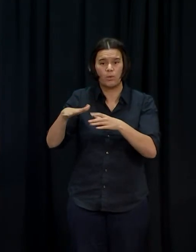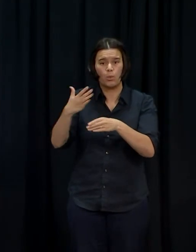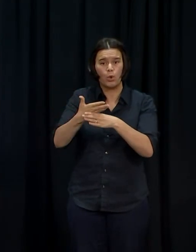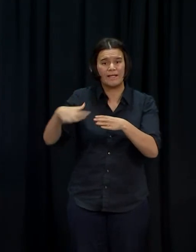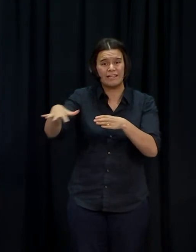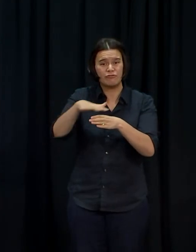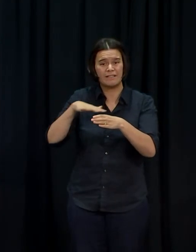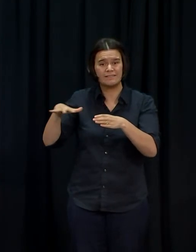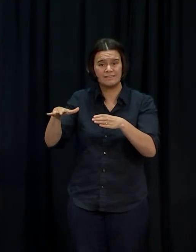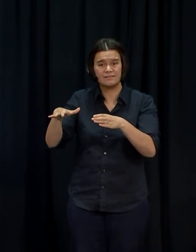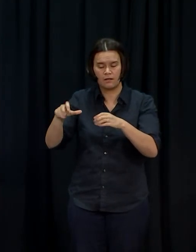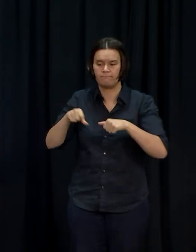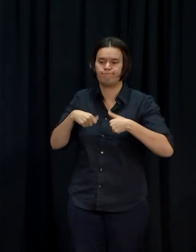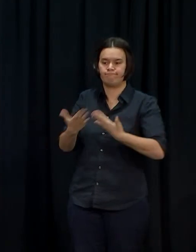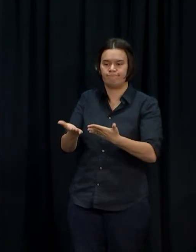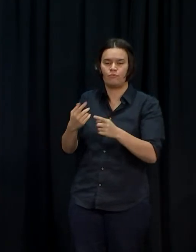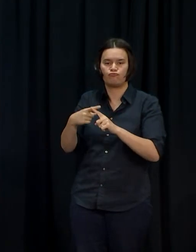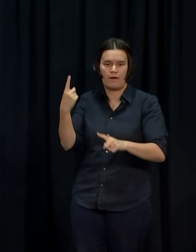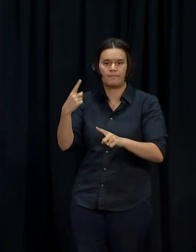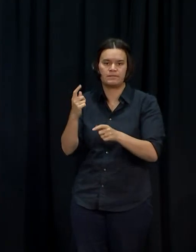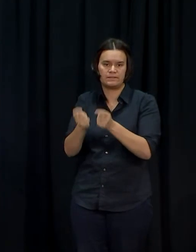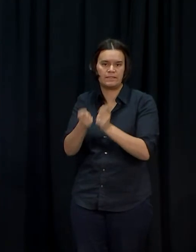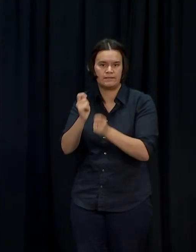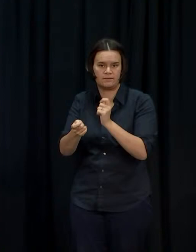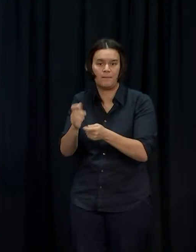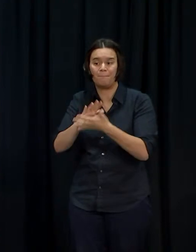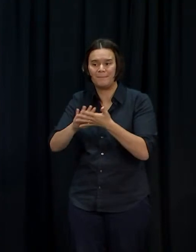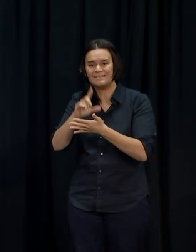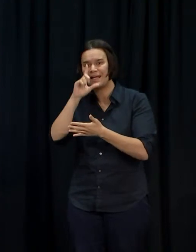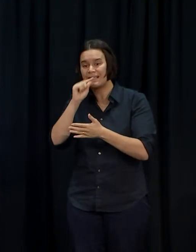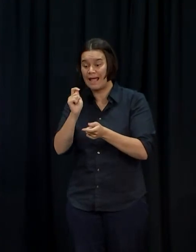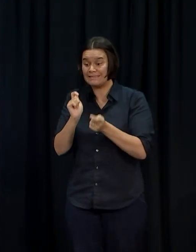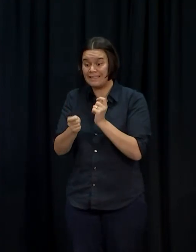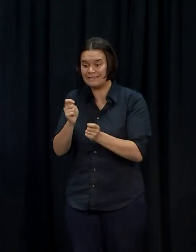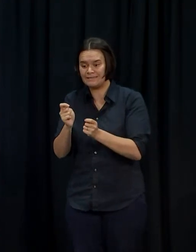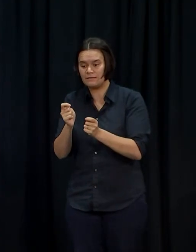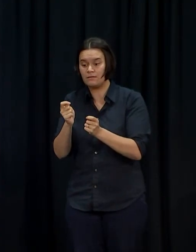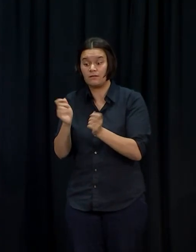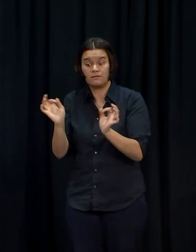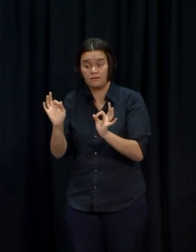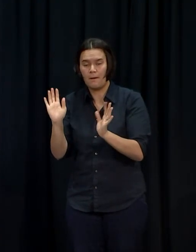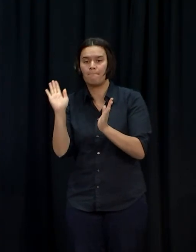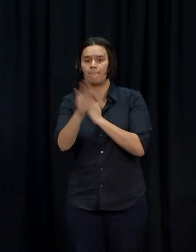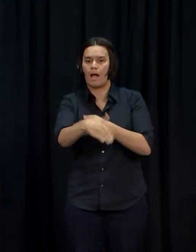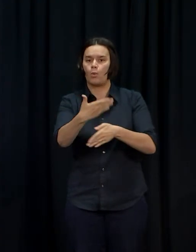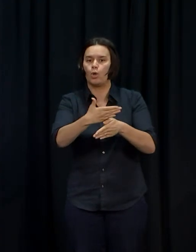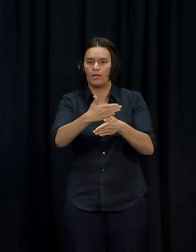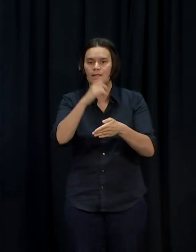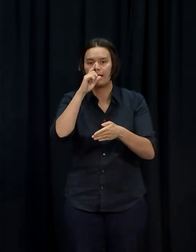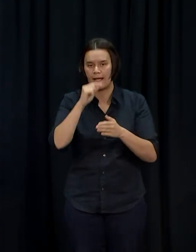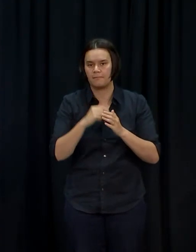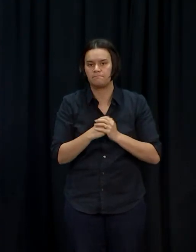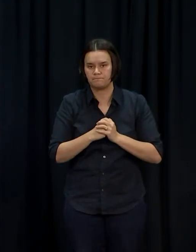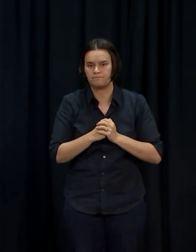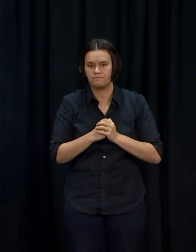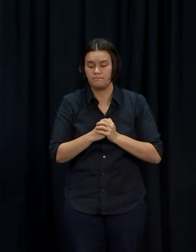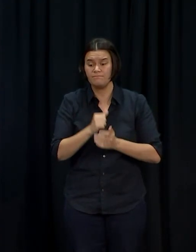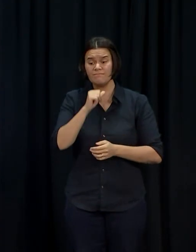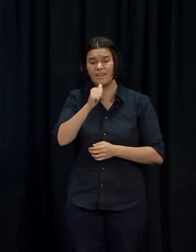can continue to access the services they need. Strict protocols for those testing to return to